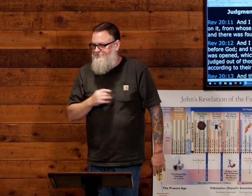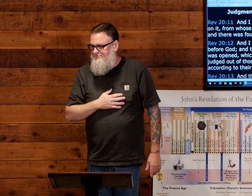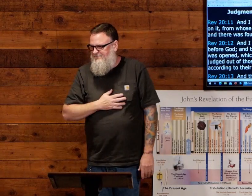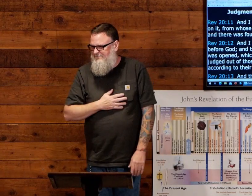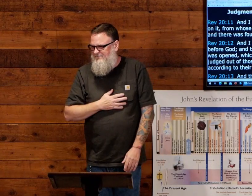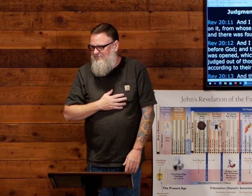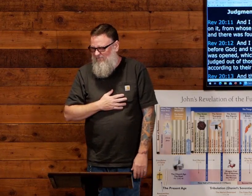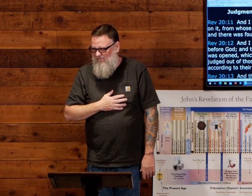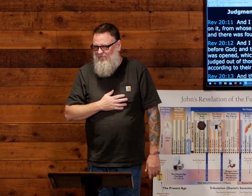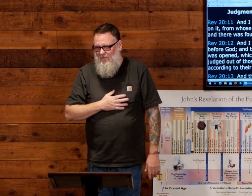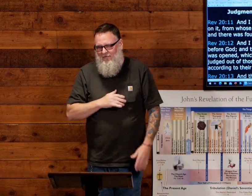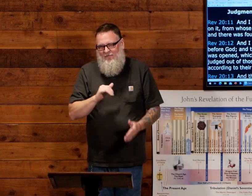Not one soul is going to miss it.